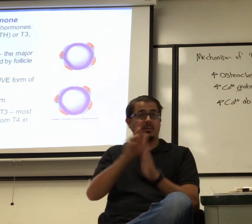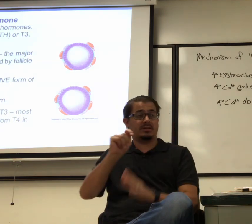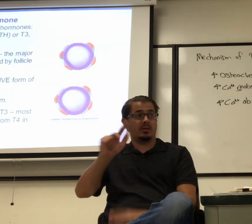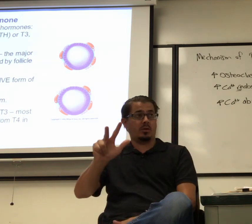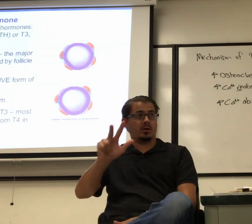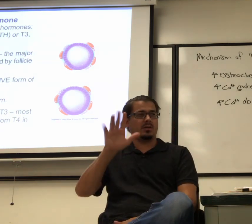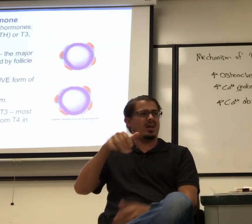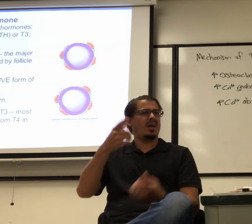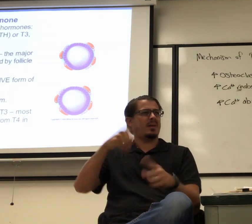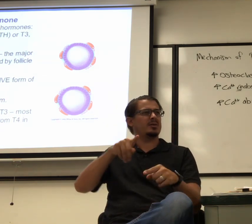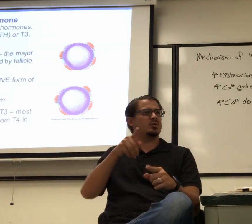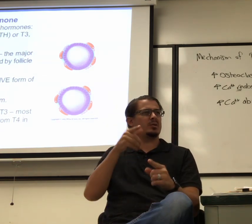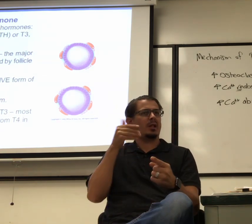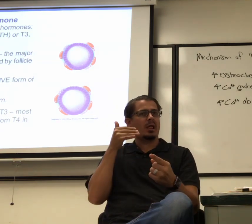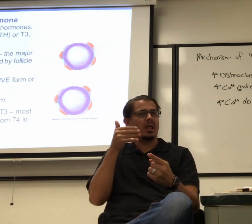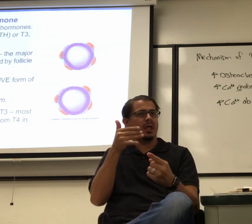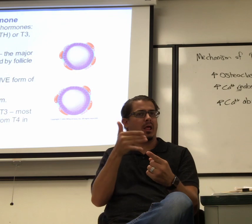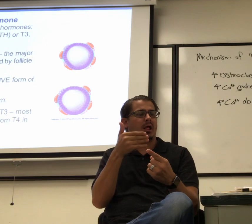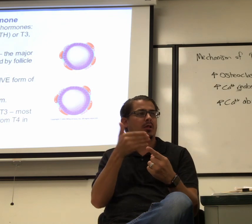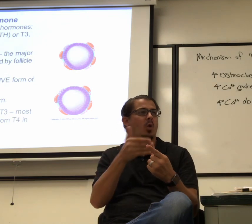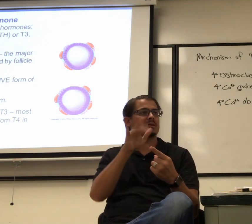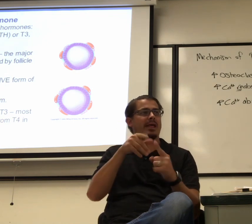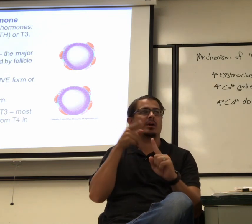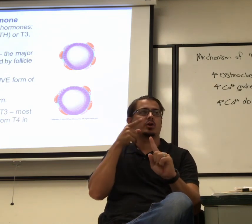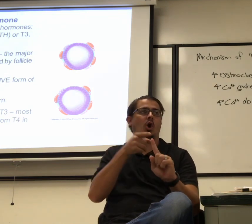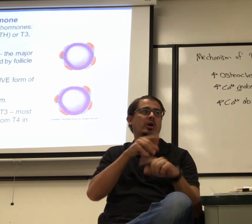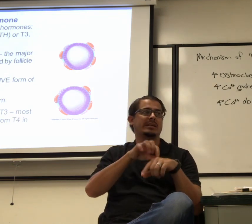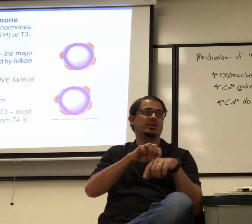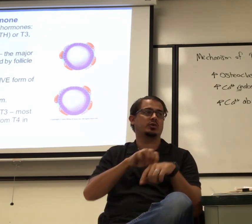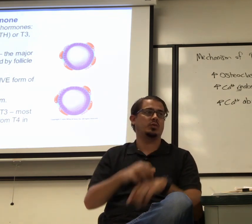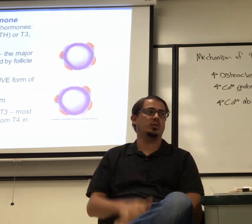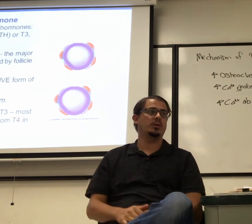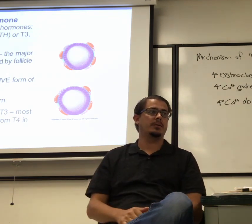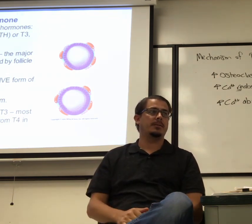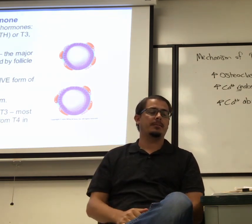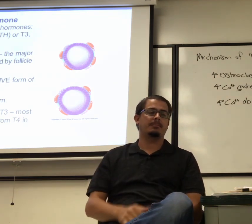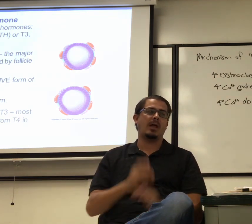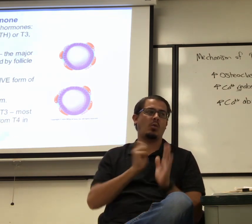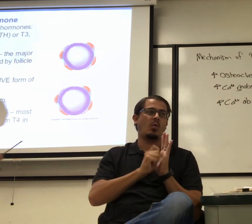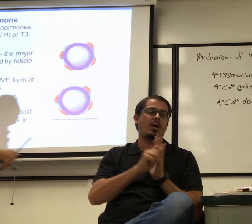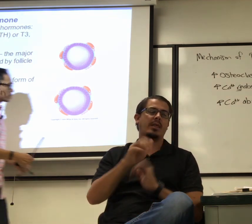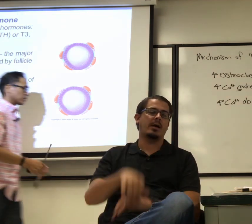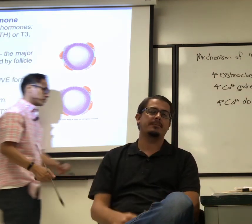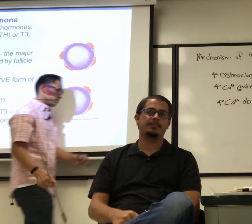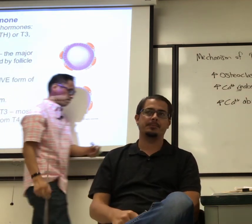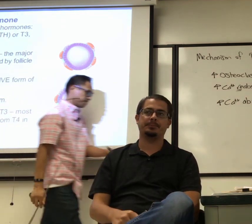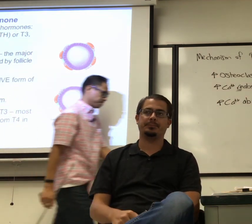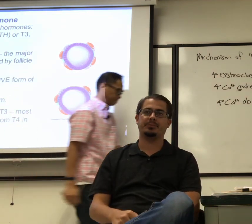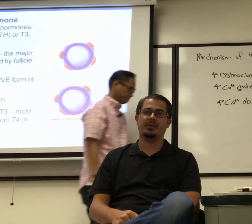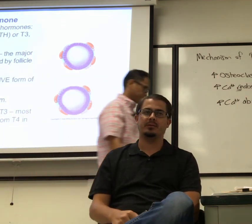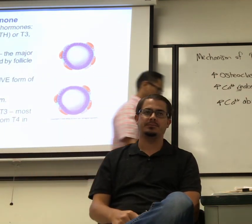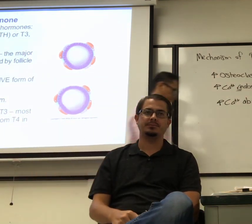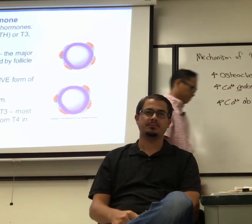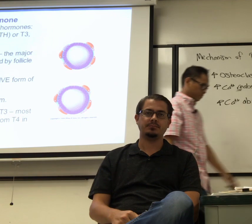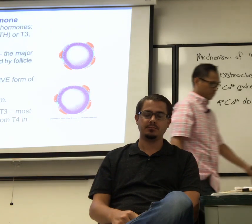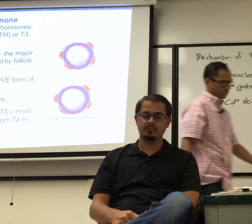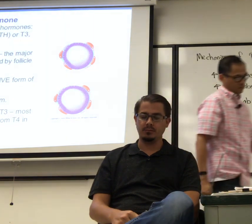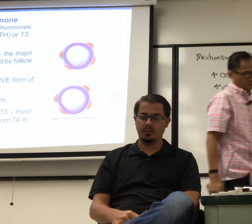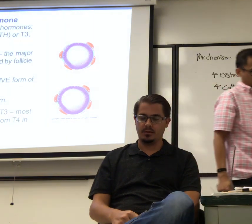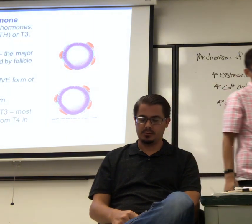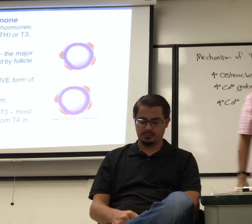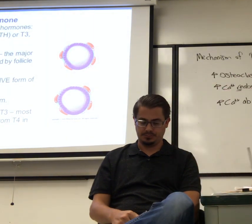is the conversion of T4 to T3 happens when you get close to the target tissue.